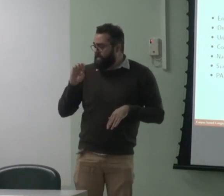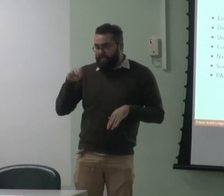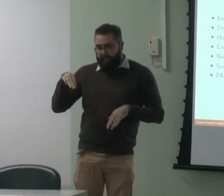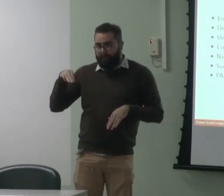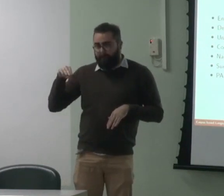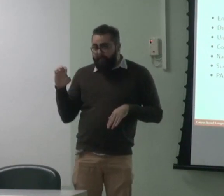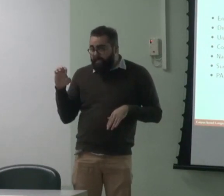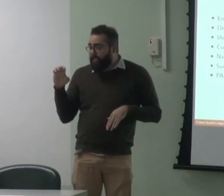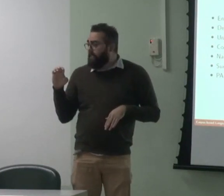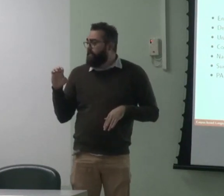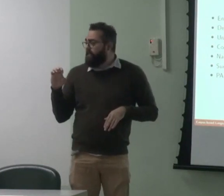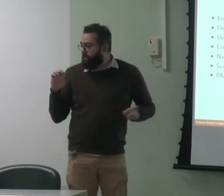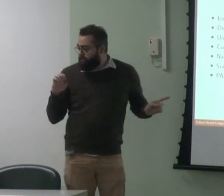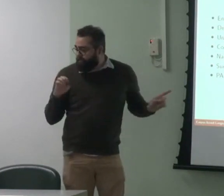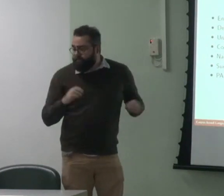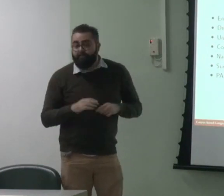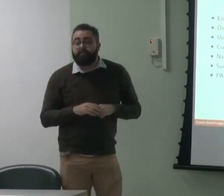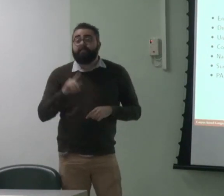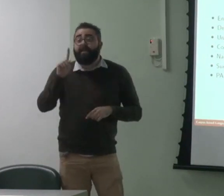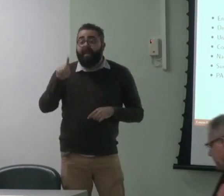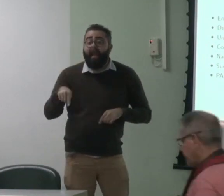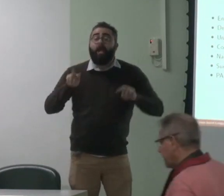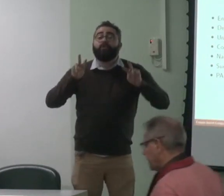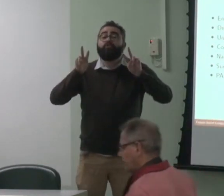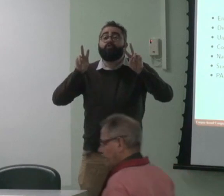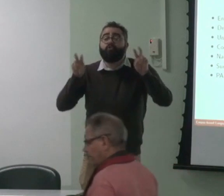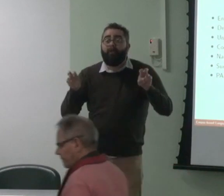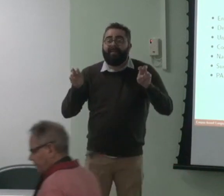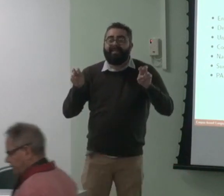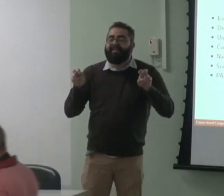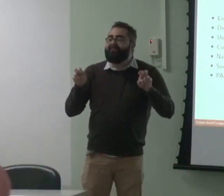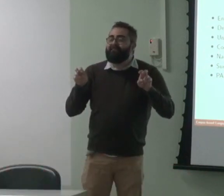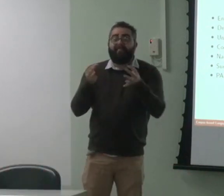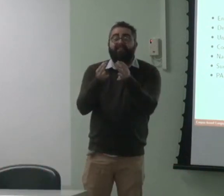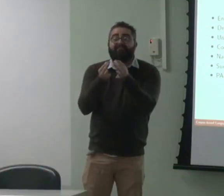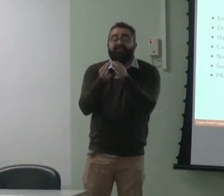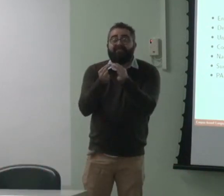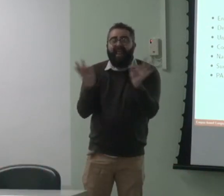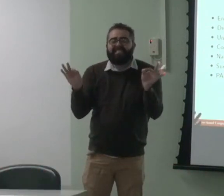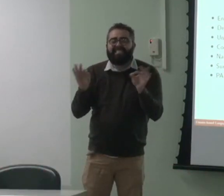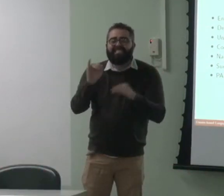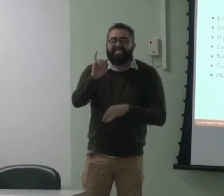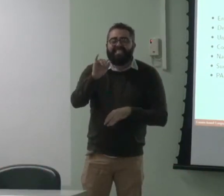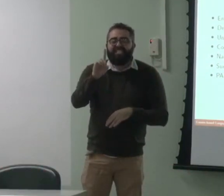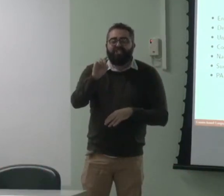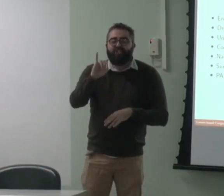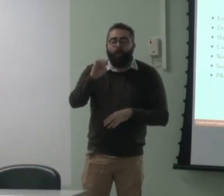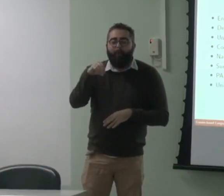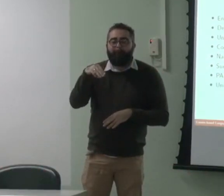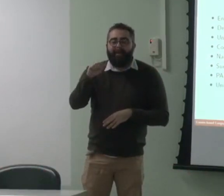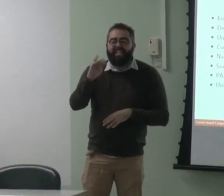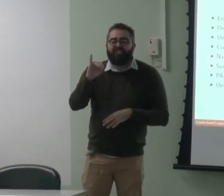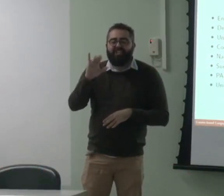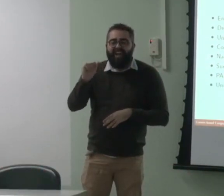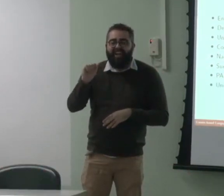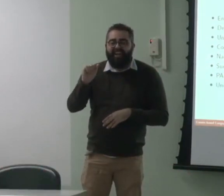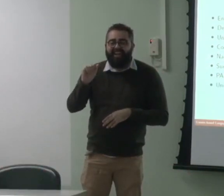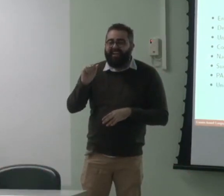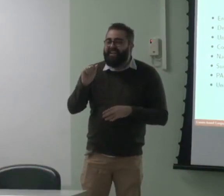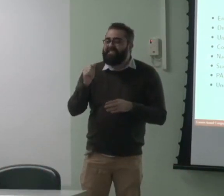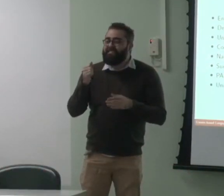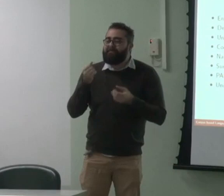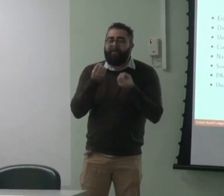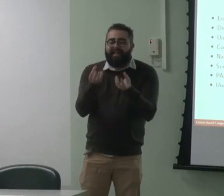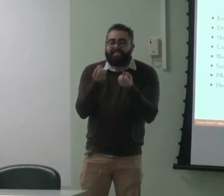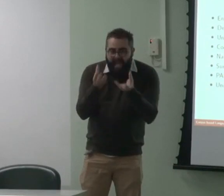about annotating idiomatic multi-word expressions, again on top of syntax. And Unimorph,